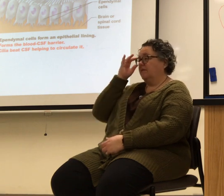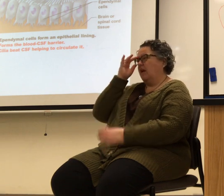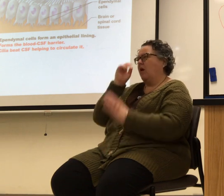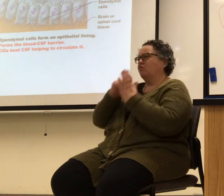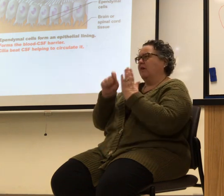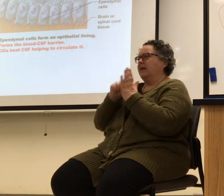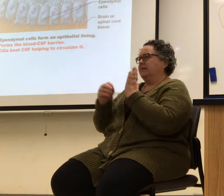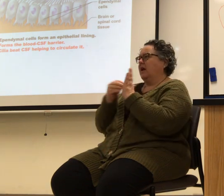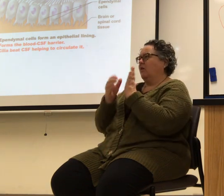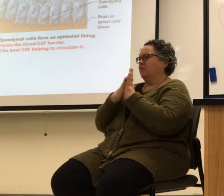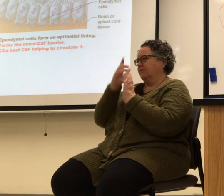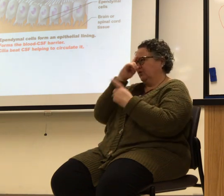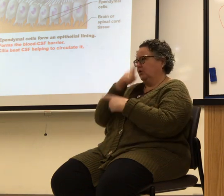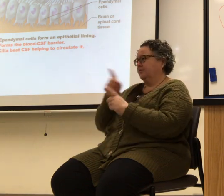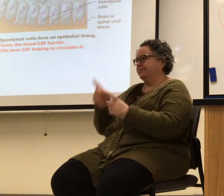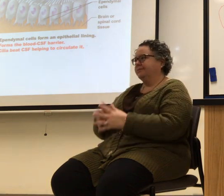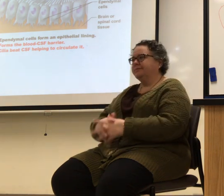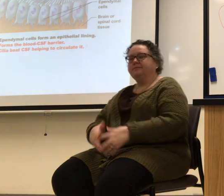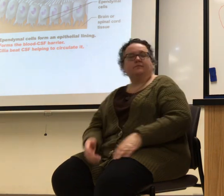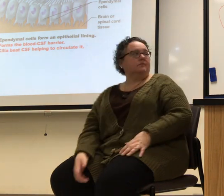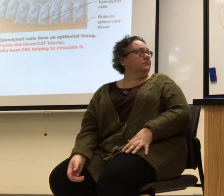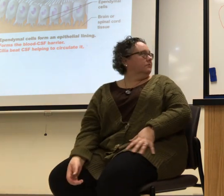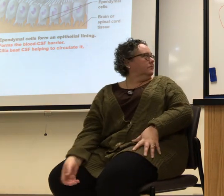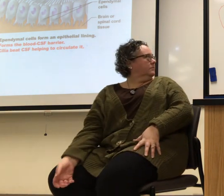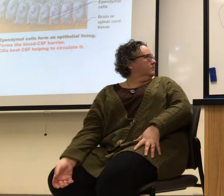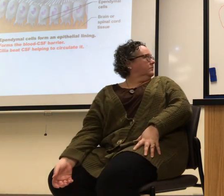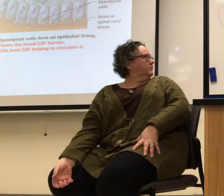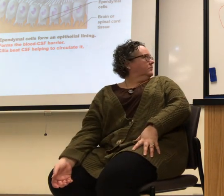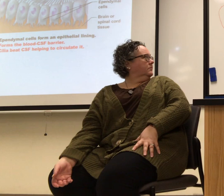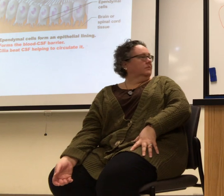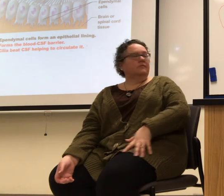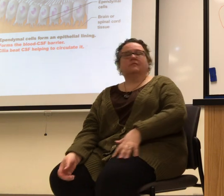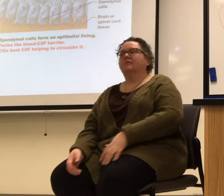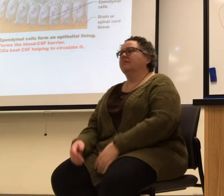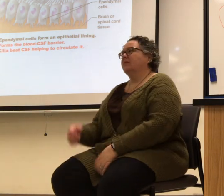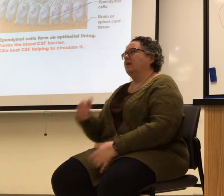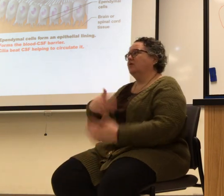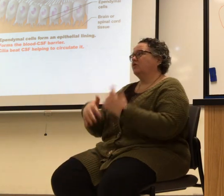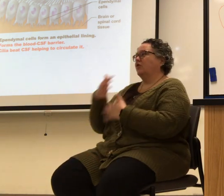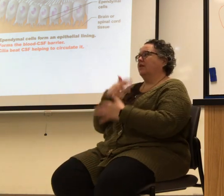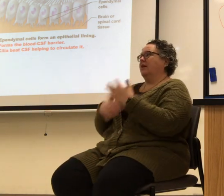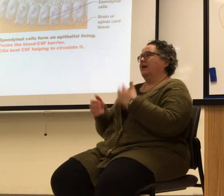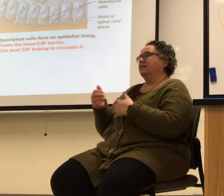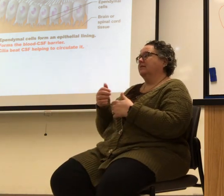cerebral spinal fluid, it's a filtration of blood. It circulates in the subarachnoid space.